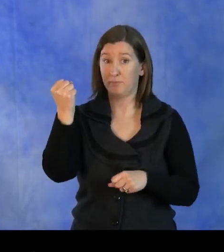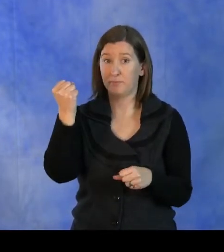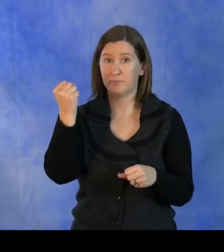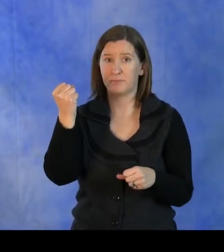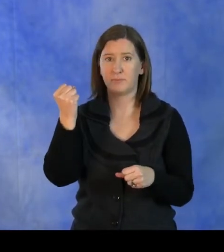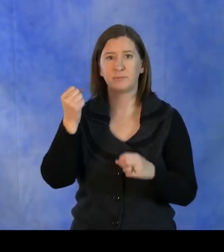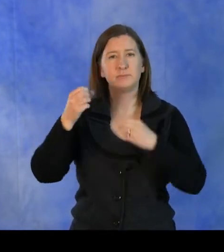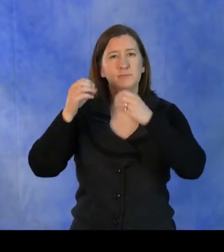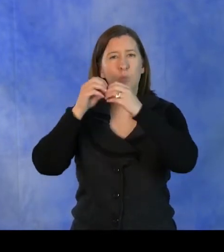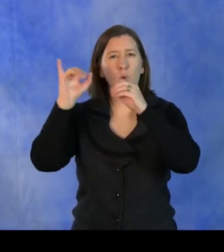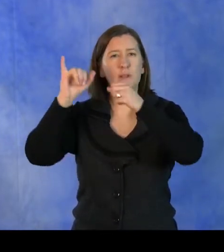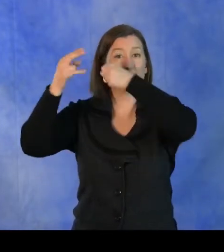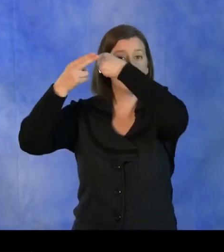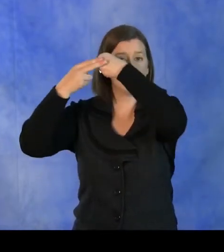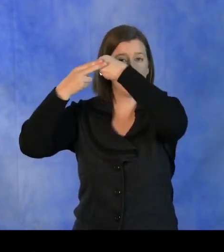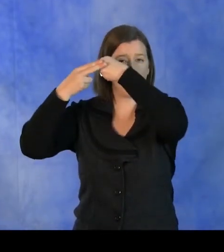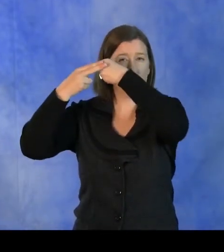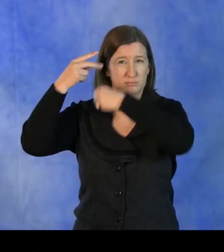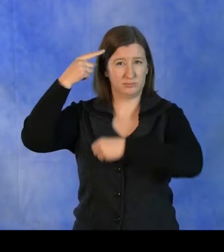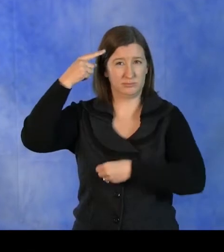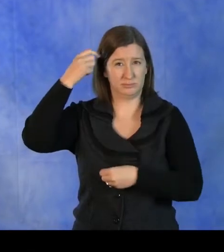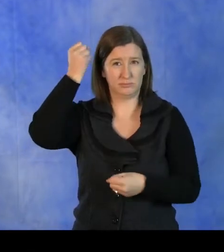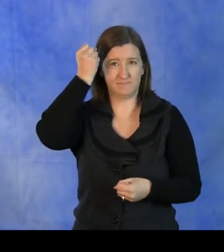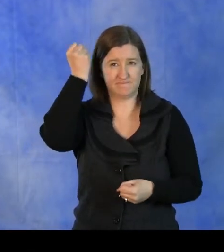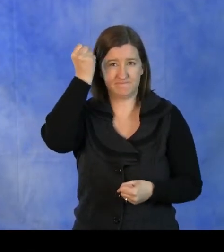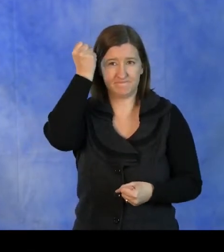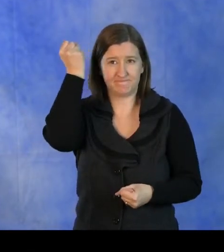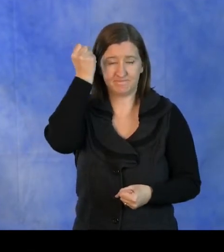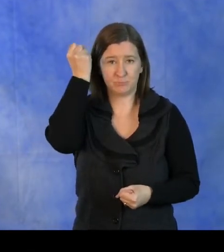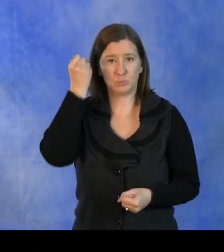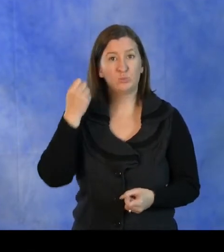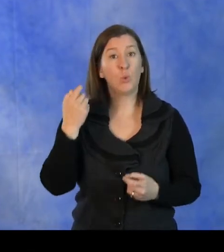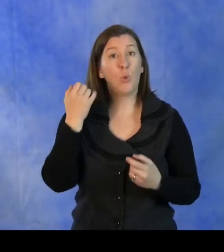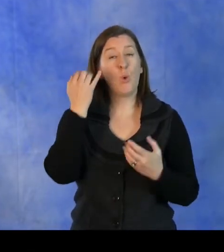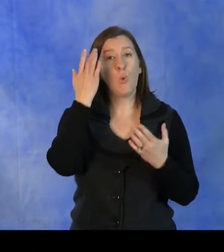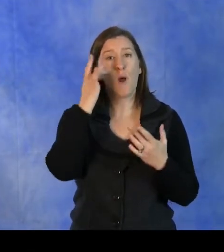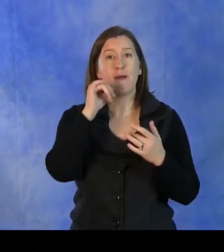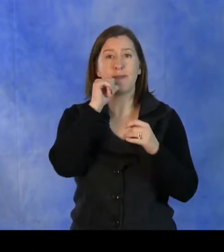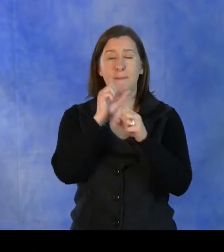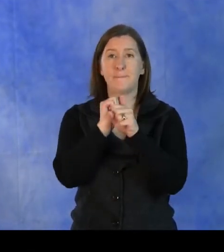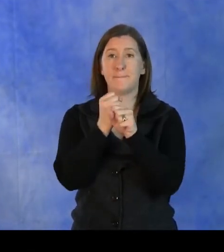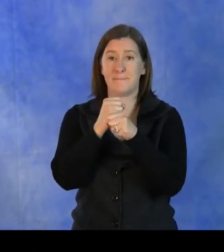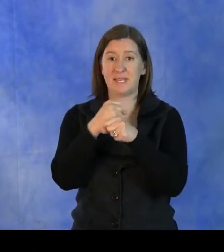Remember, working memory is more like storage.